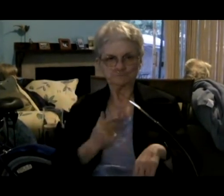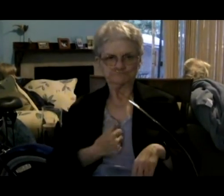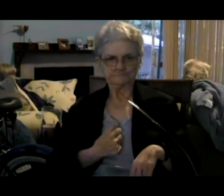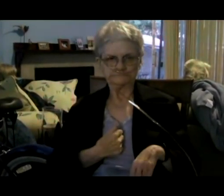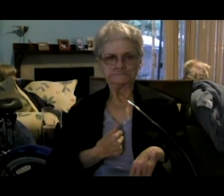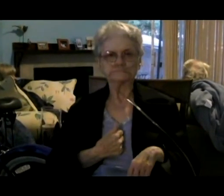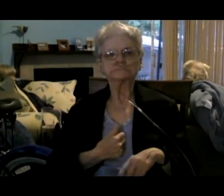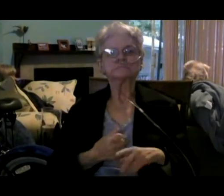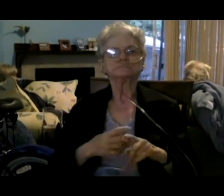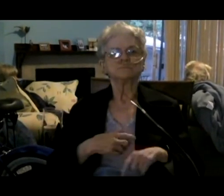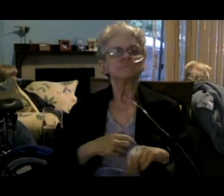he ran some tests on me.